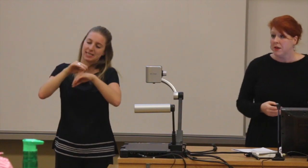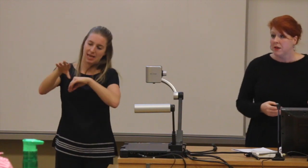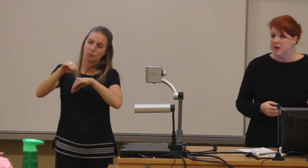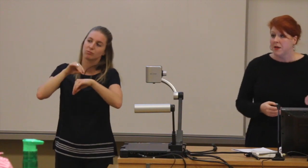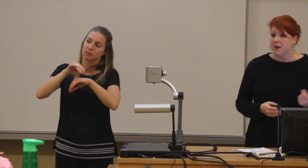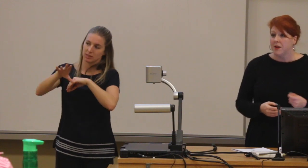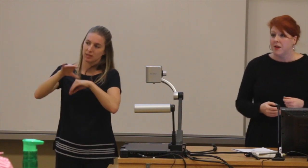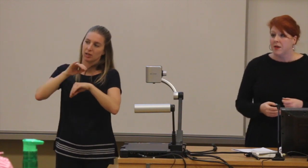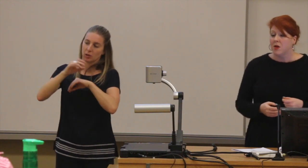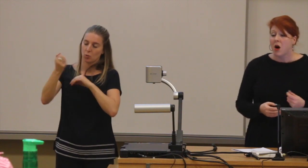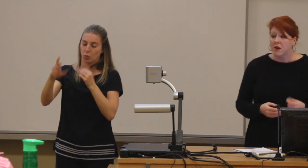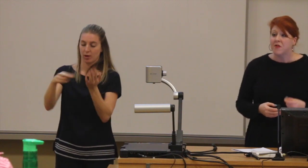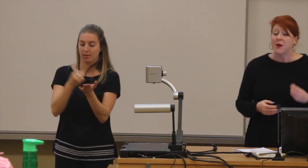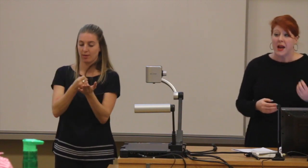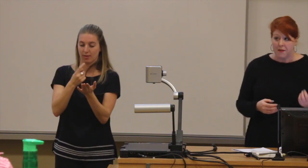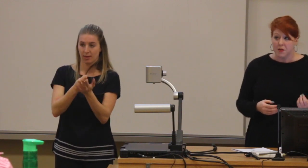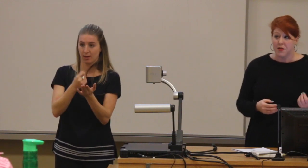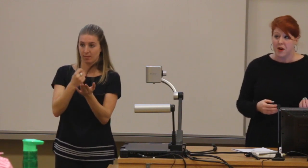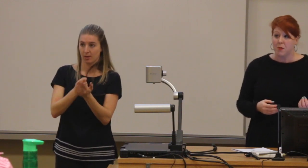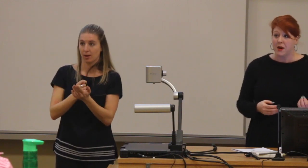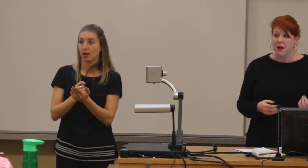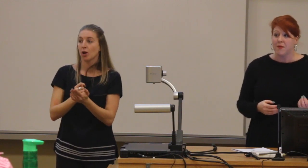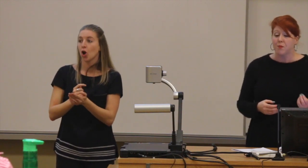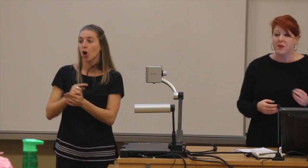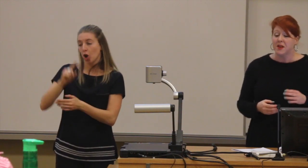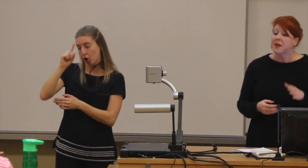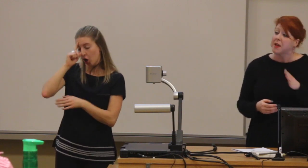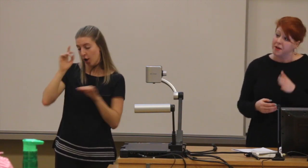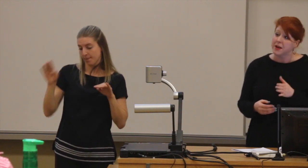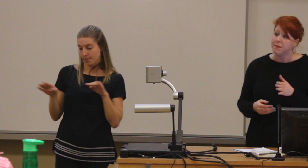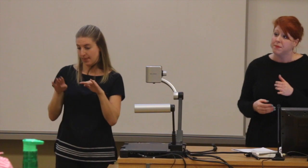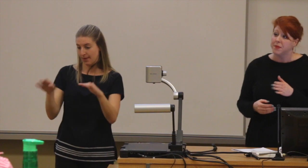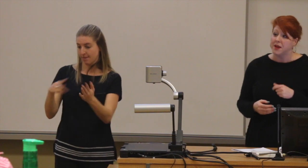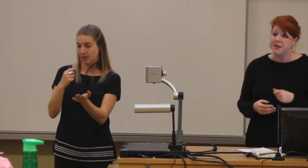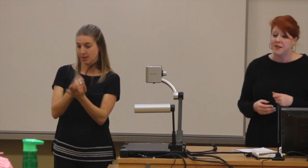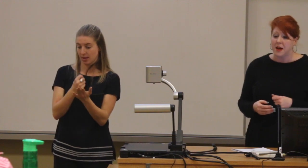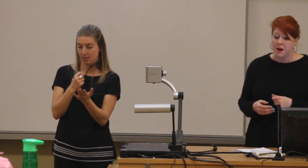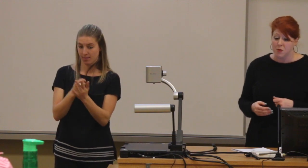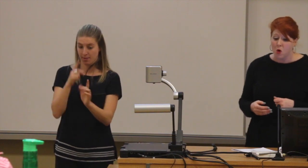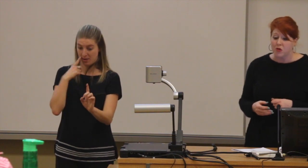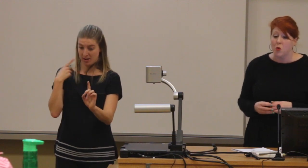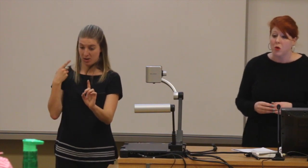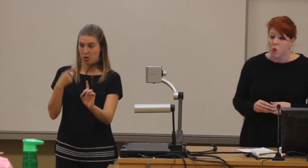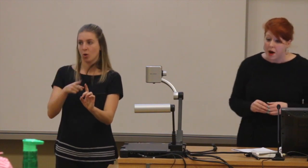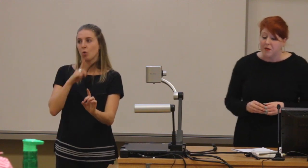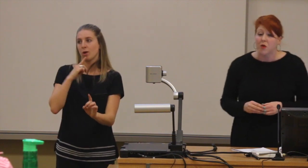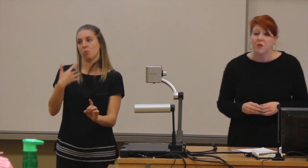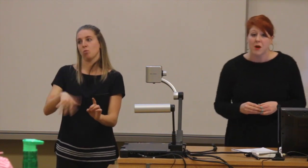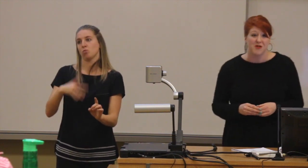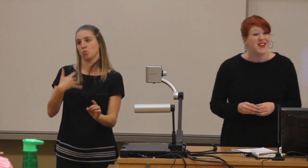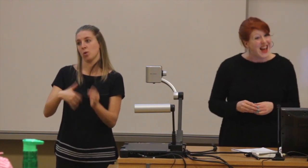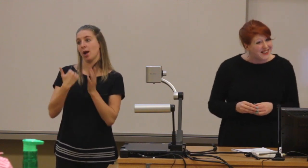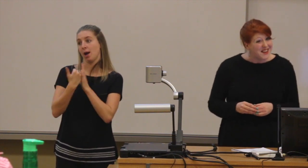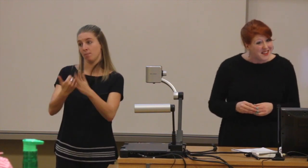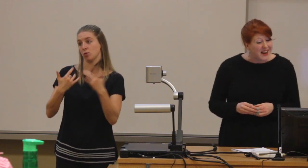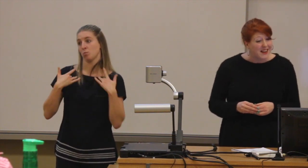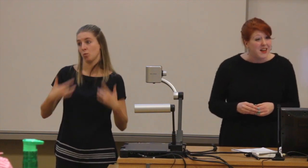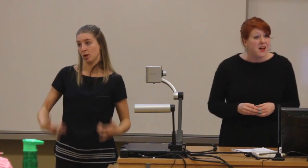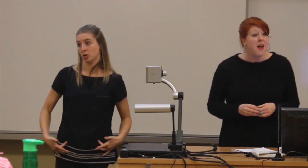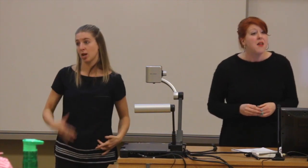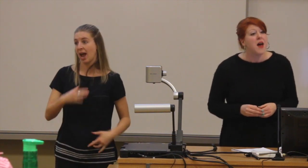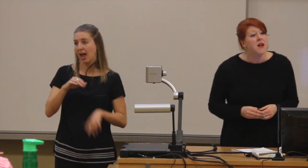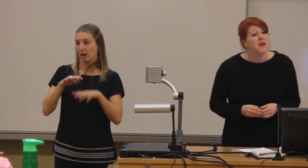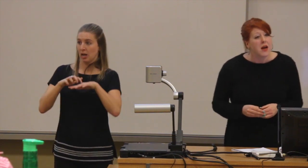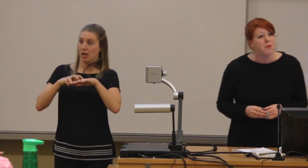therapy. Cognitive behavioral therapy, particularly, is known to work well for depression and